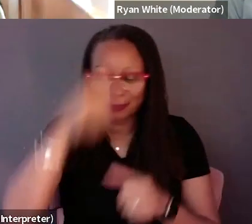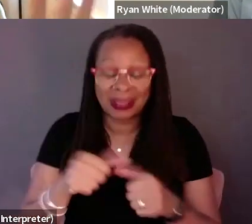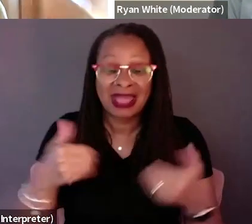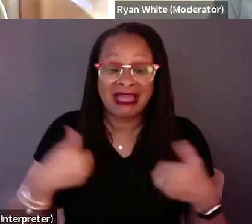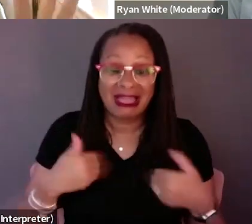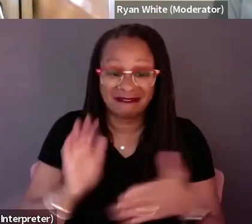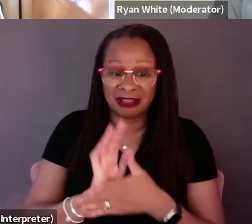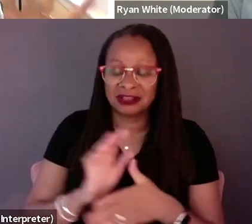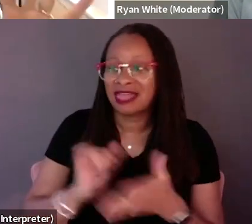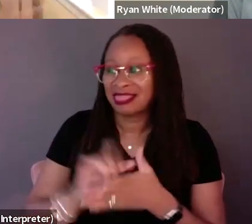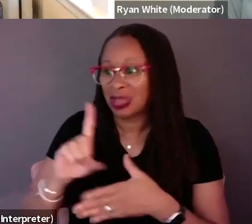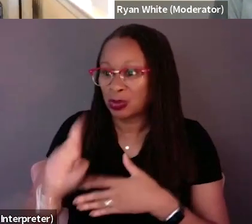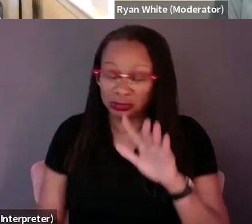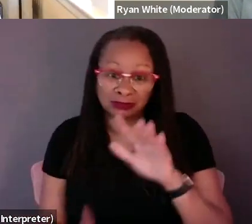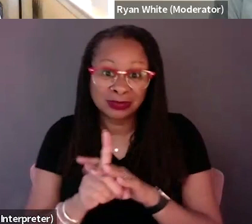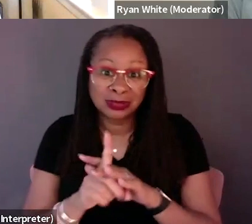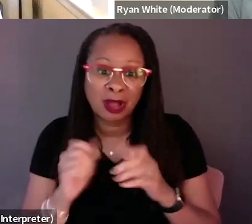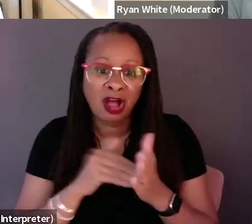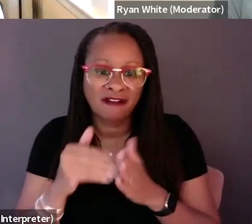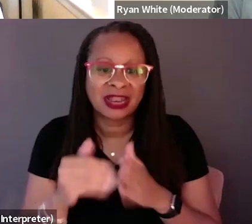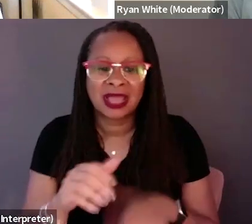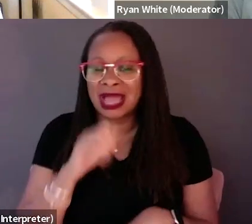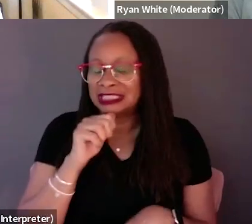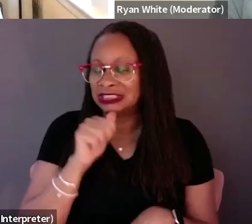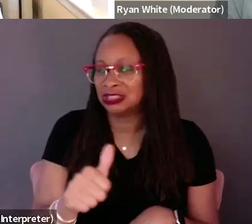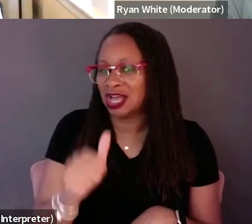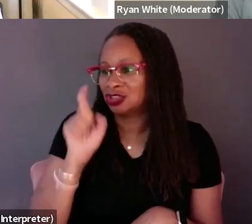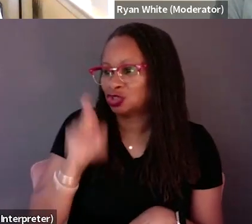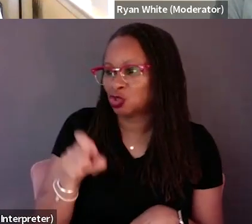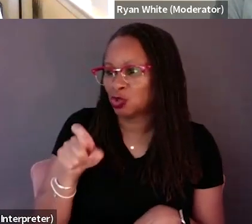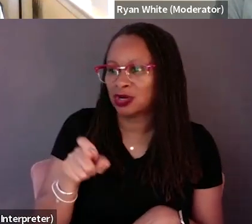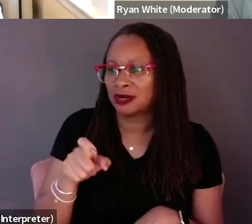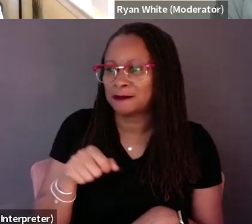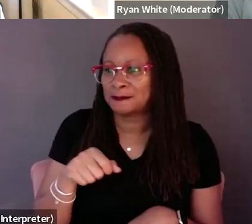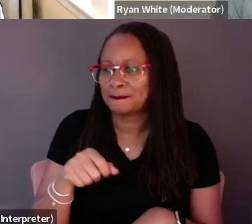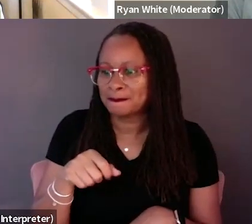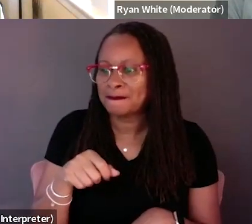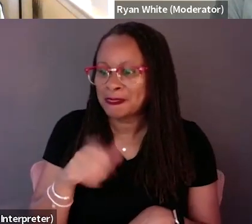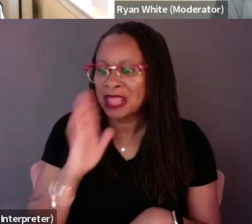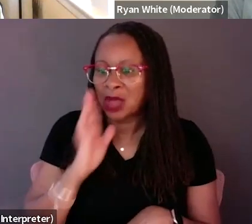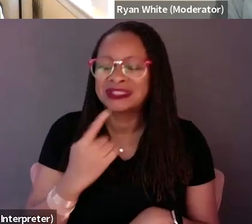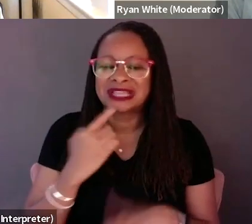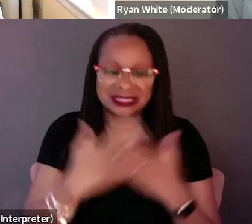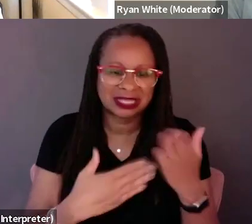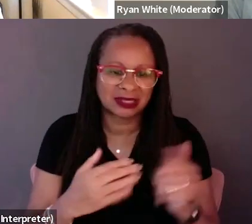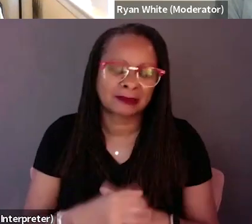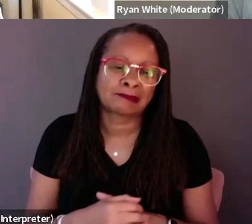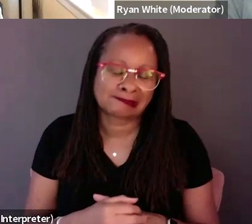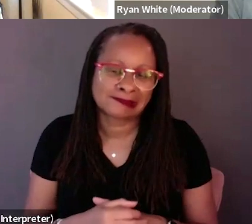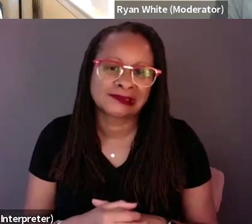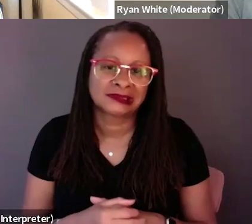have been films where that question comes a lot, I'm not sure that I've gotten that. Oh no, I'll say some. It's